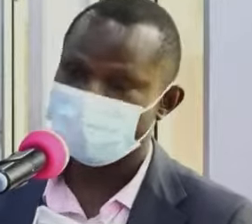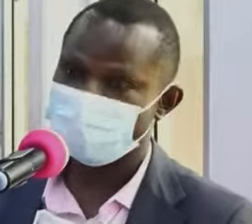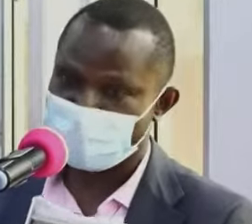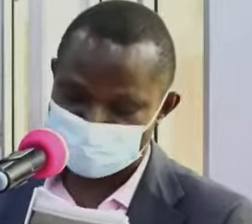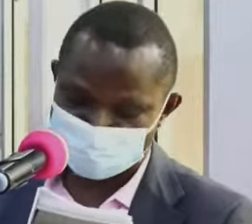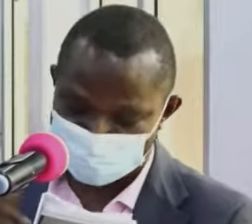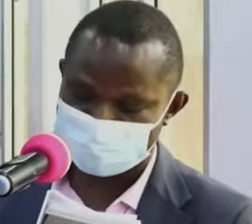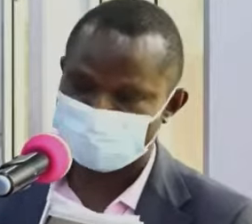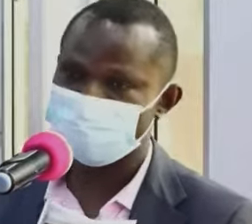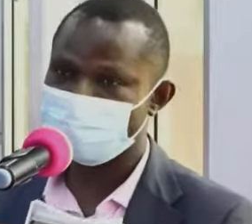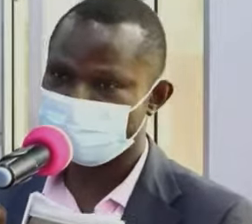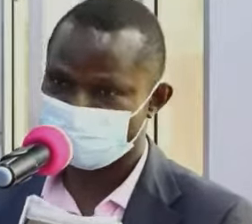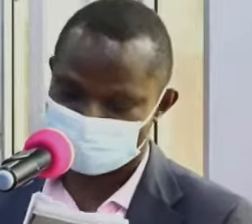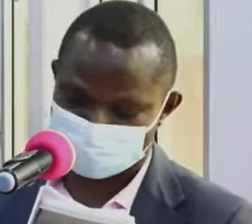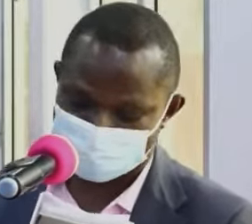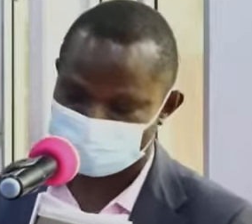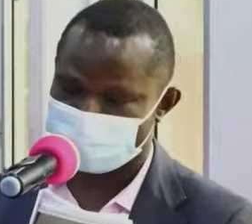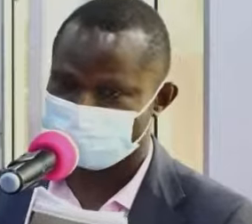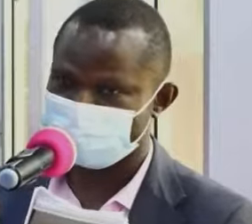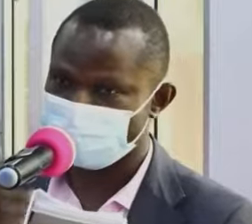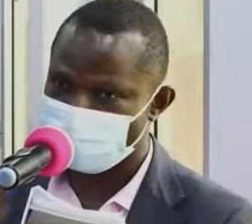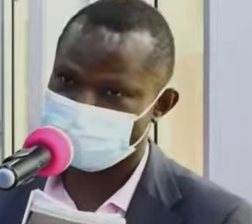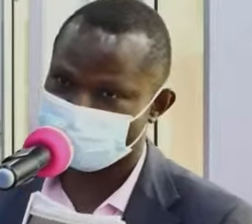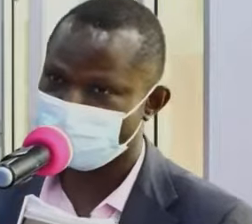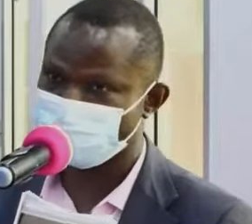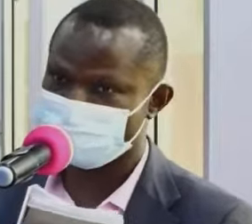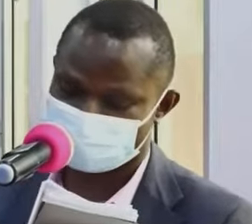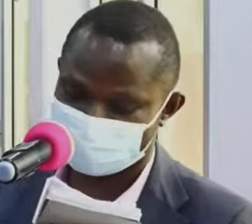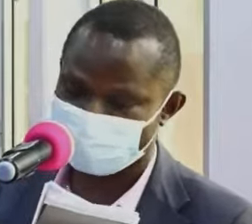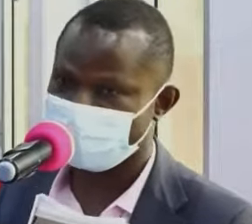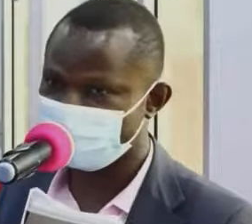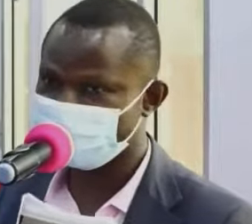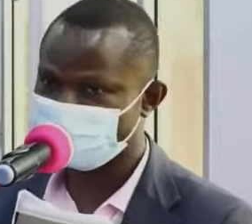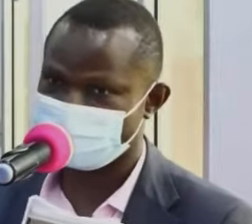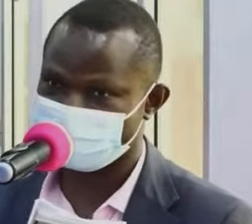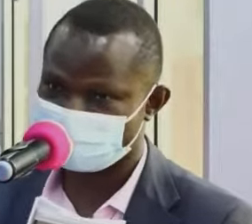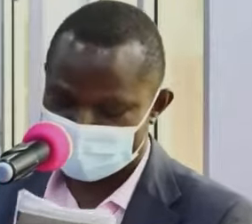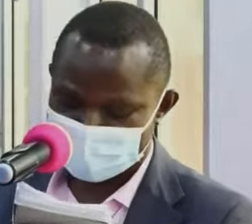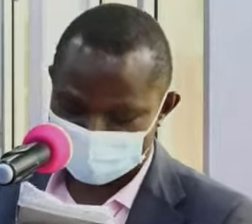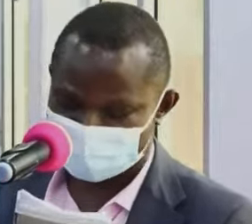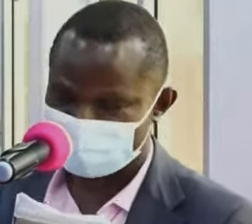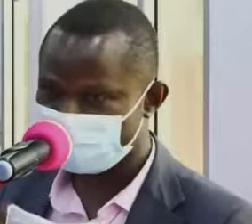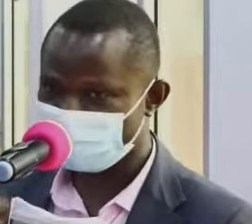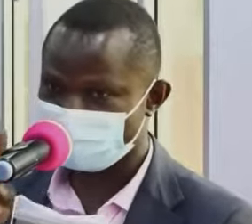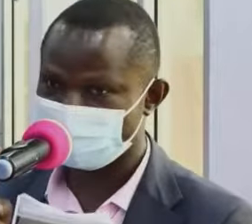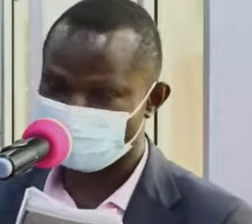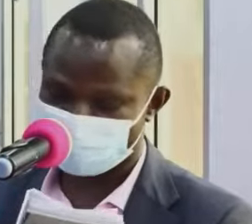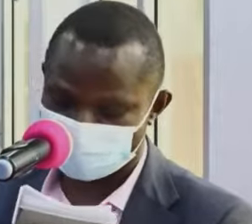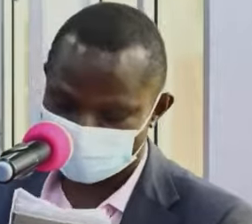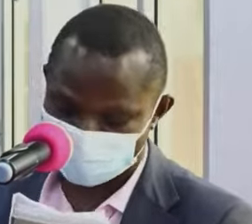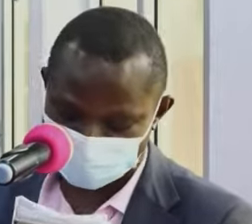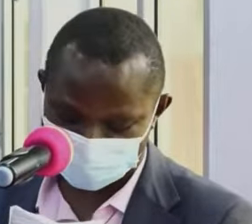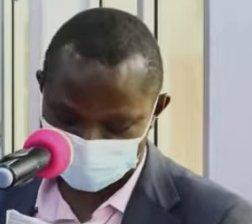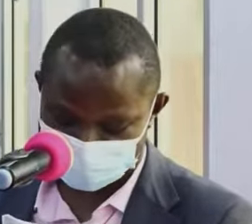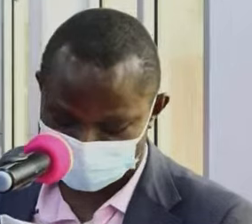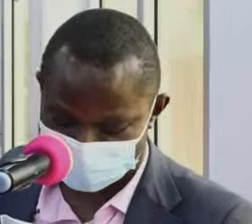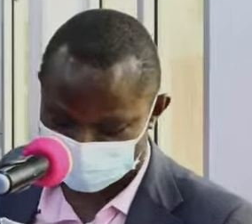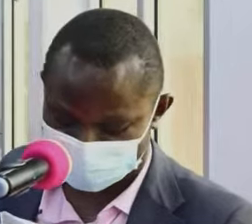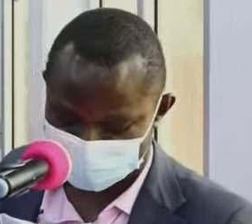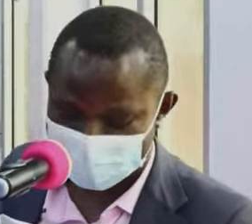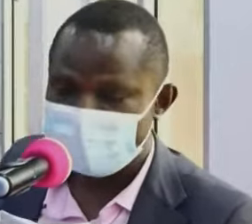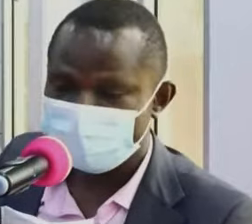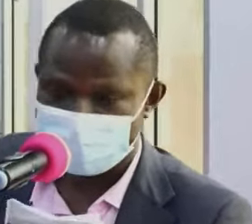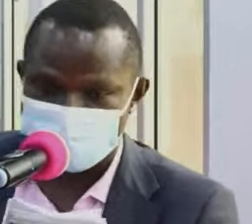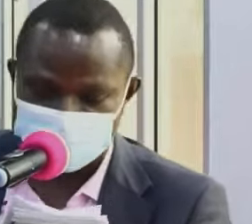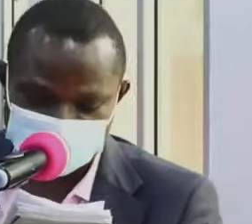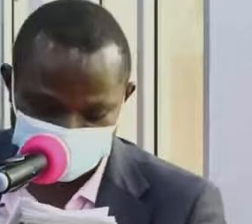can give an update, because you are in charge of ensuring the welfare and protection of Ghanaian seafarers, so I think it is within your domain to answer this